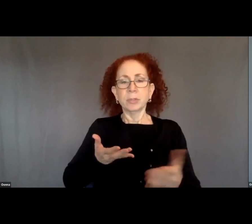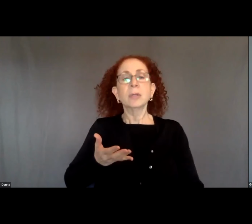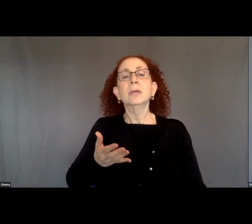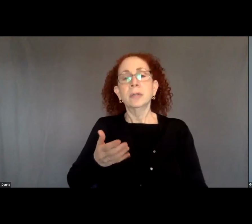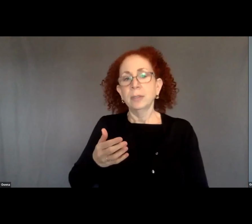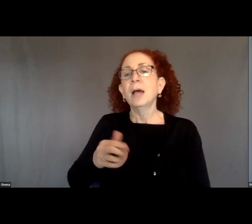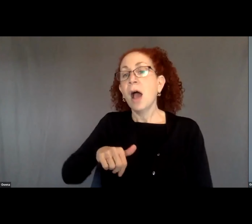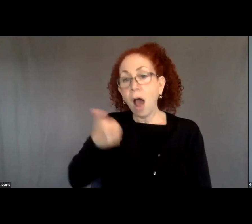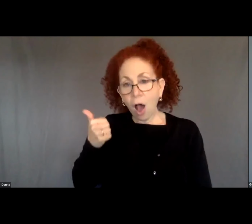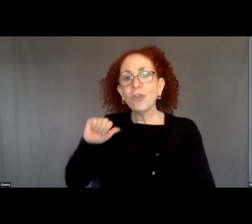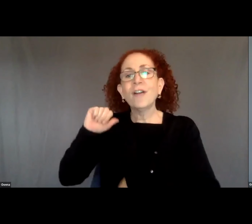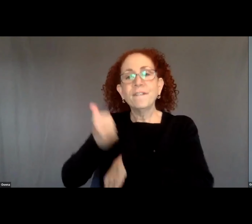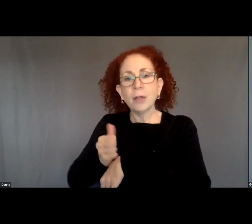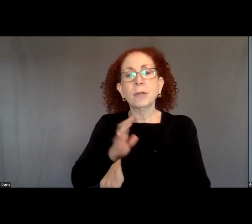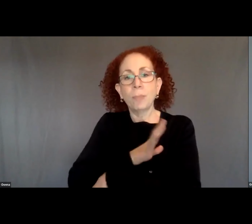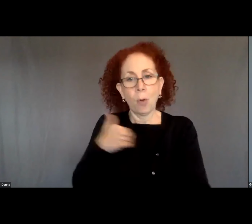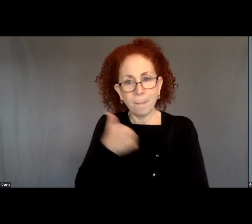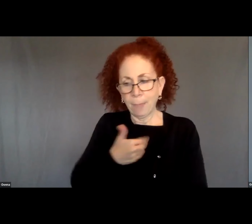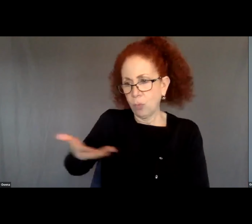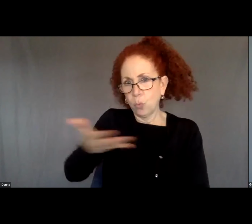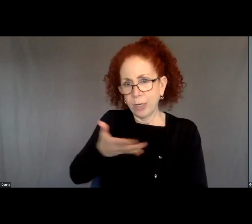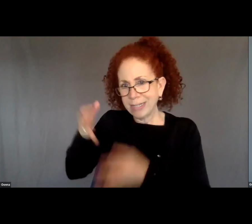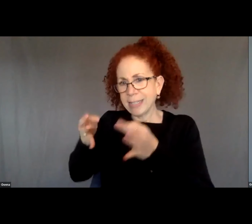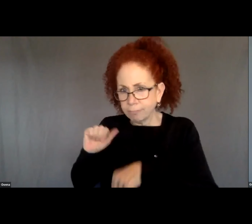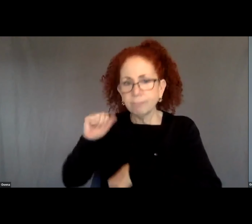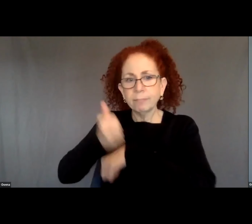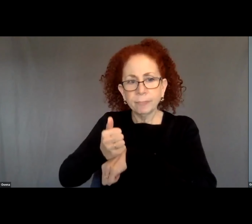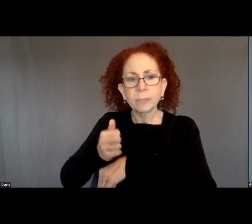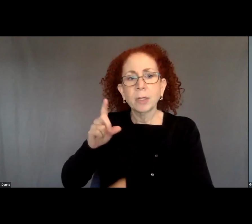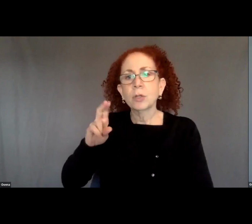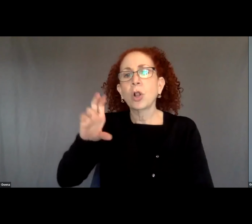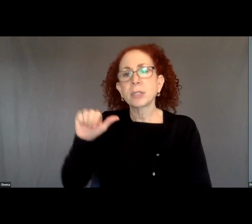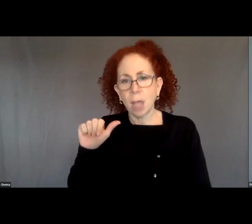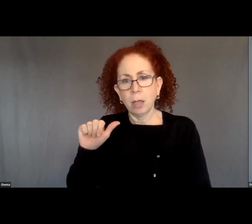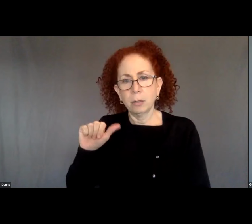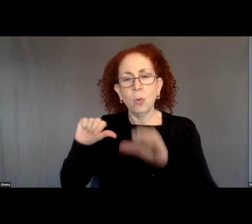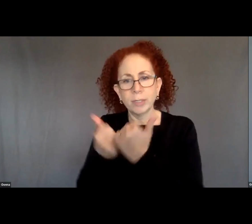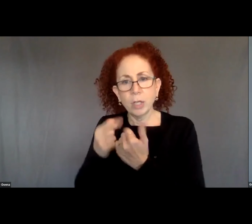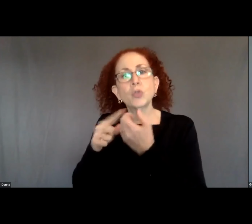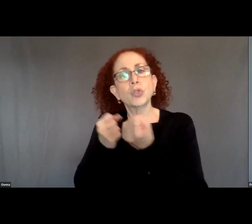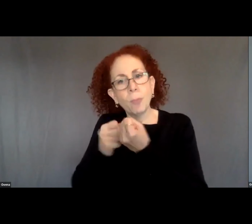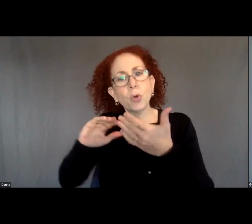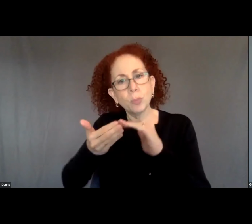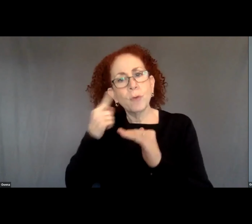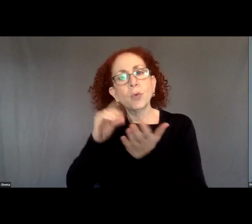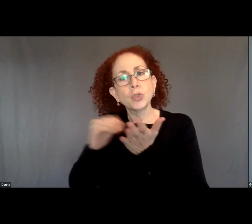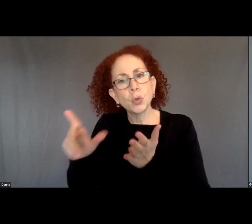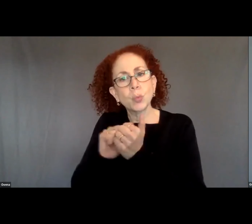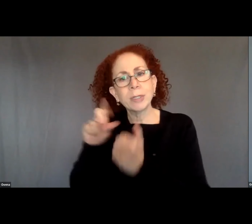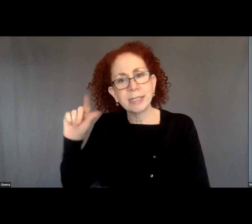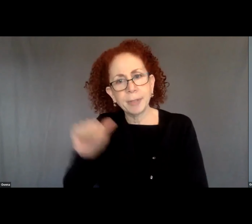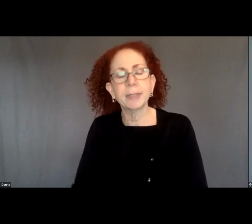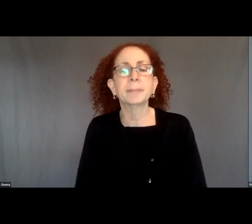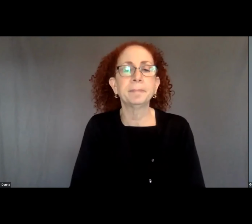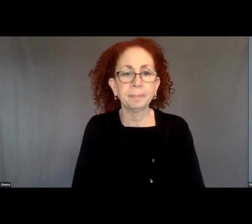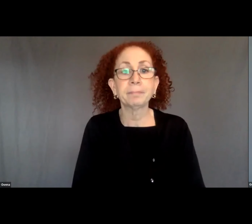other founding board members decided to establish DALSA as a supportive community for students with disabilities. And we